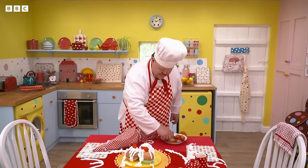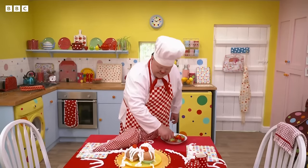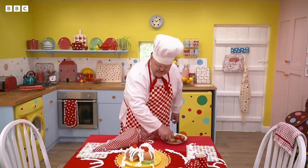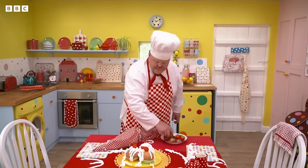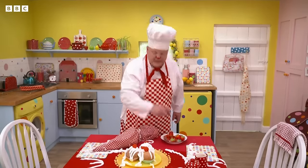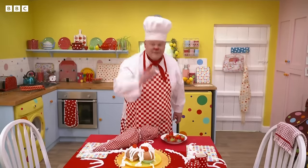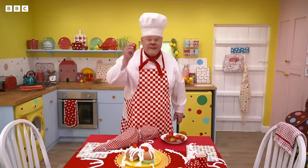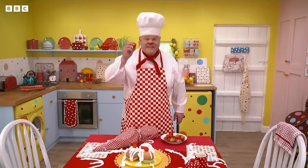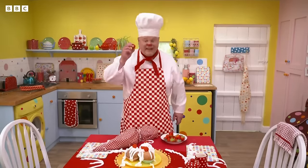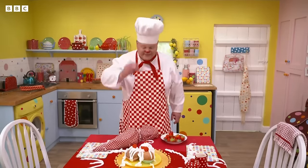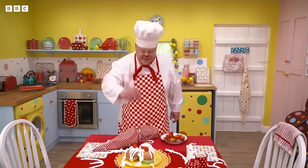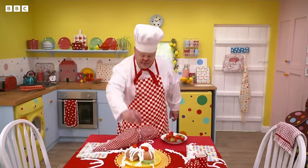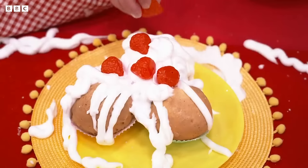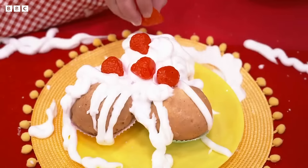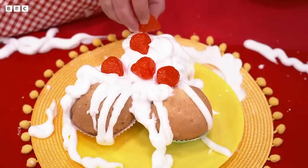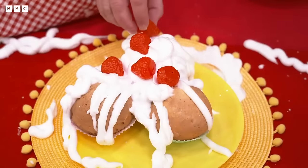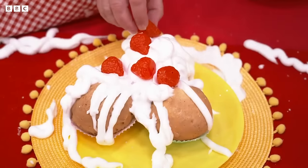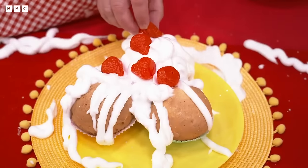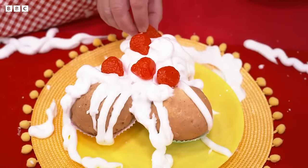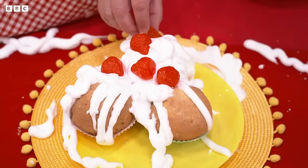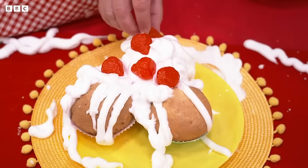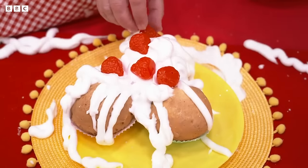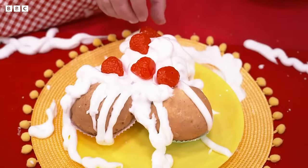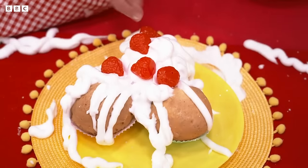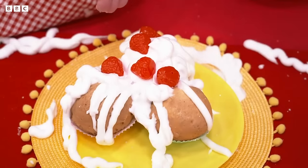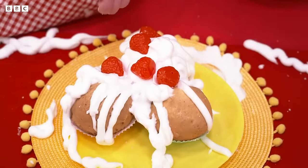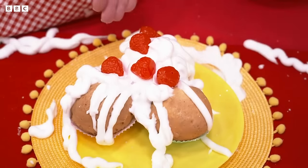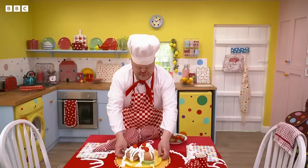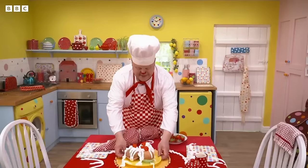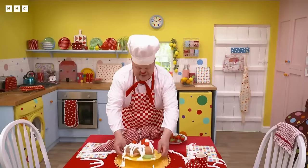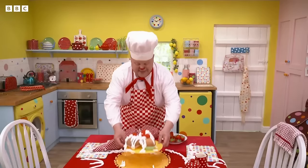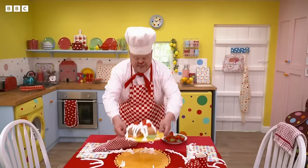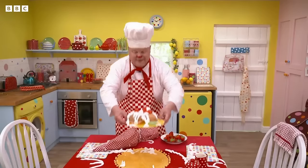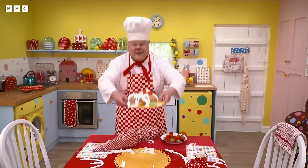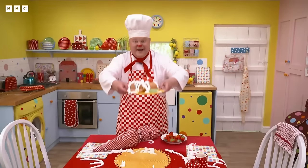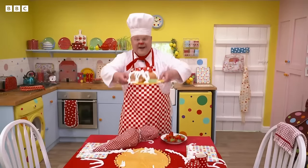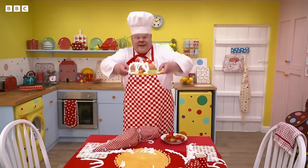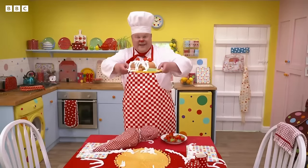yes. Fantastic. Oh, there we are.